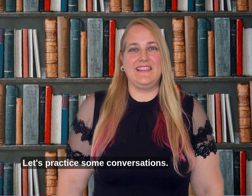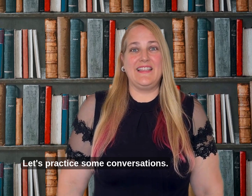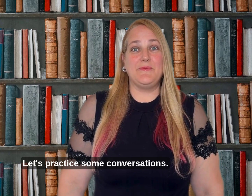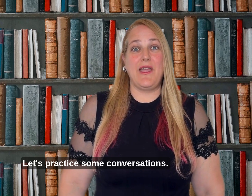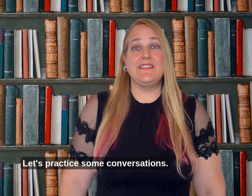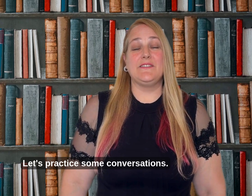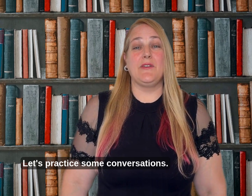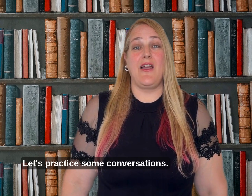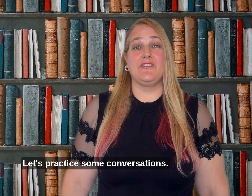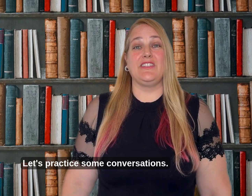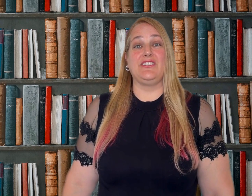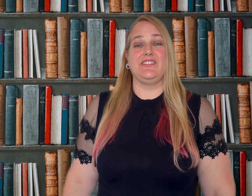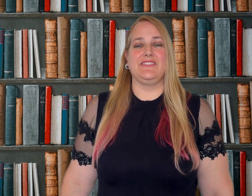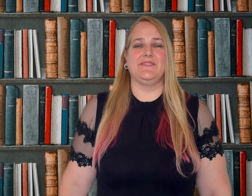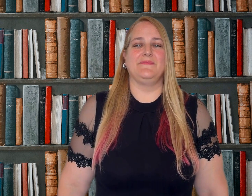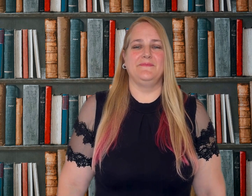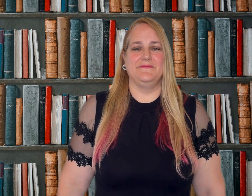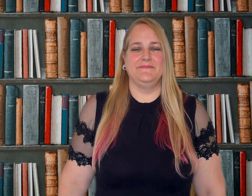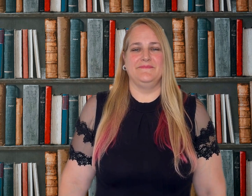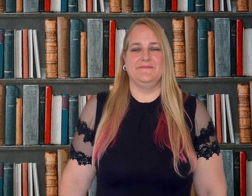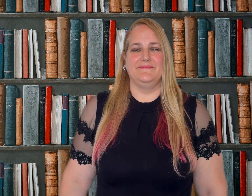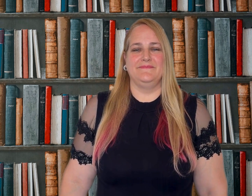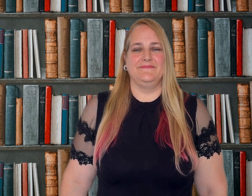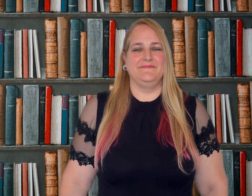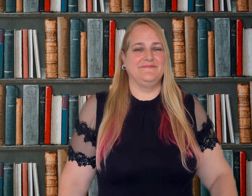Let's practice some conversations.